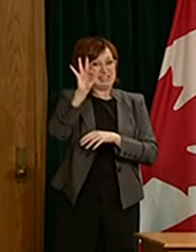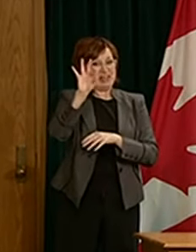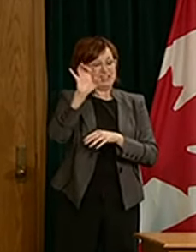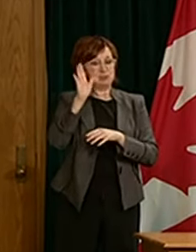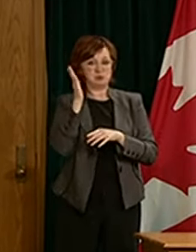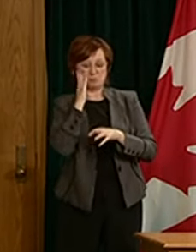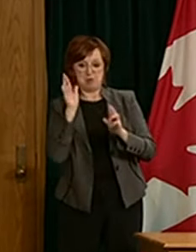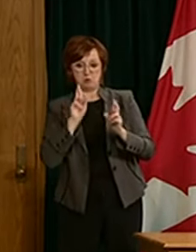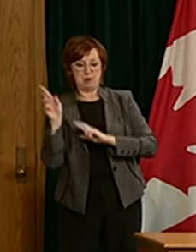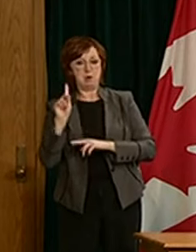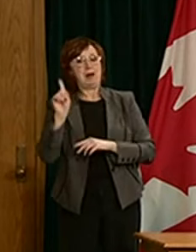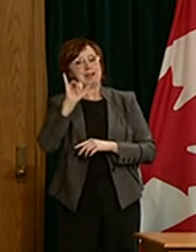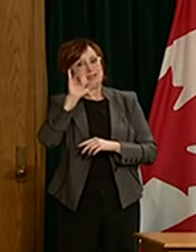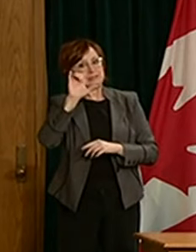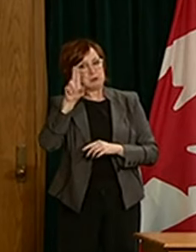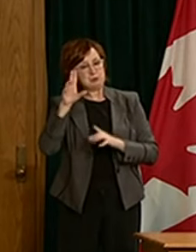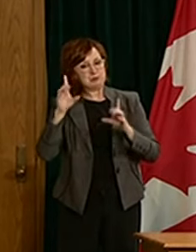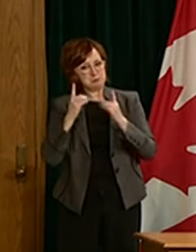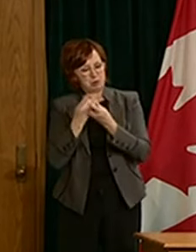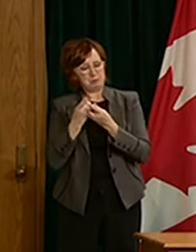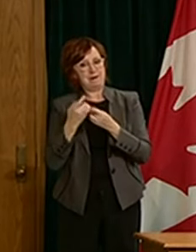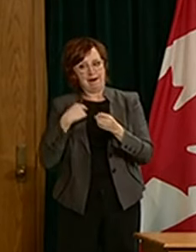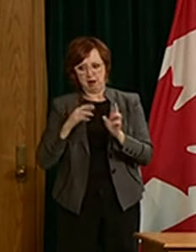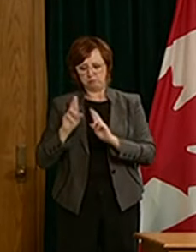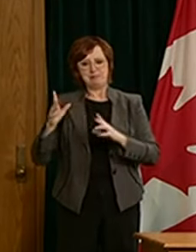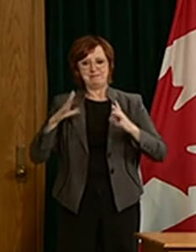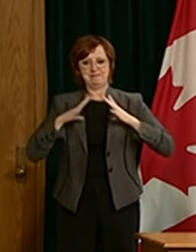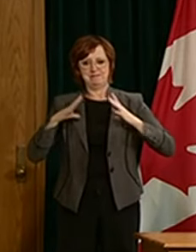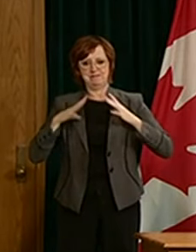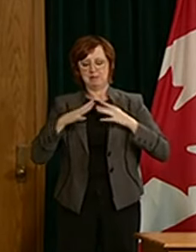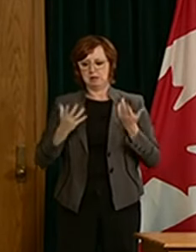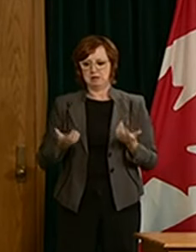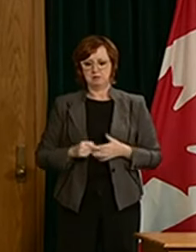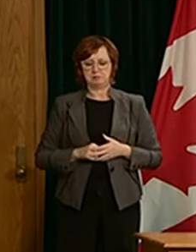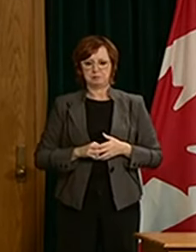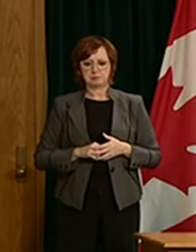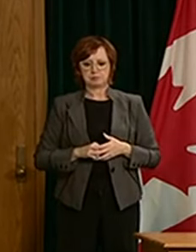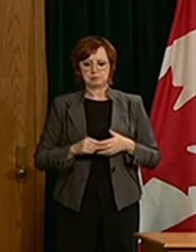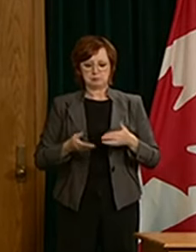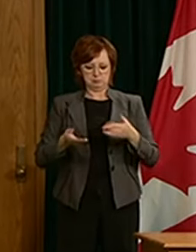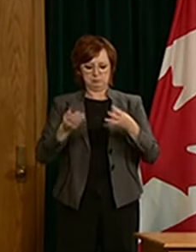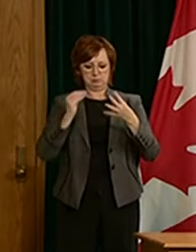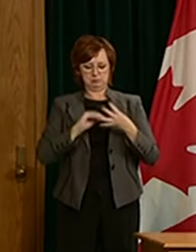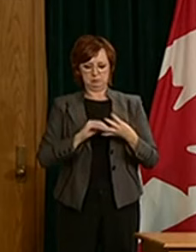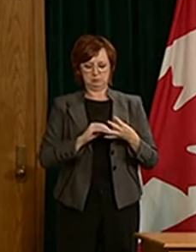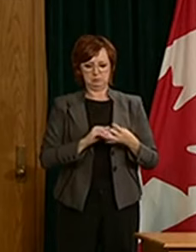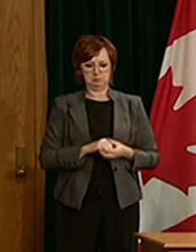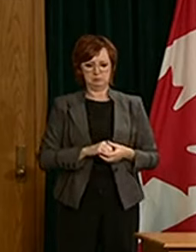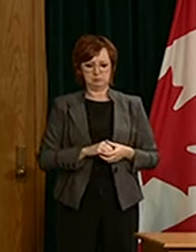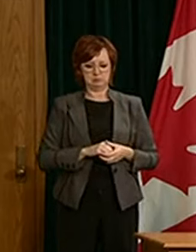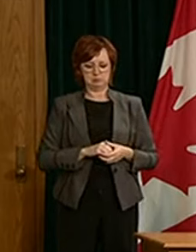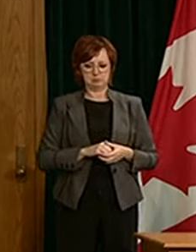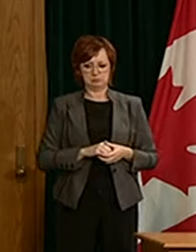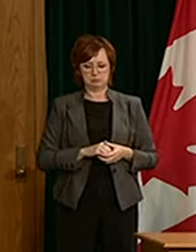Supply chain is a critical enabler to managing this continued health services delivery through